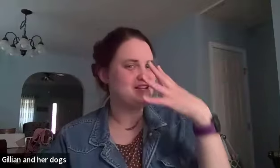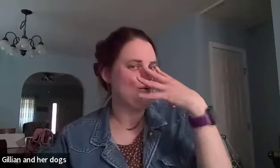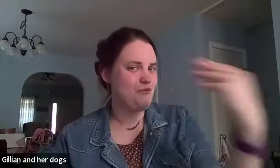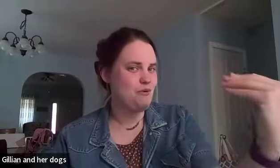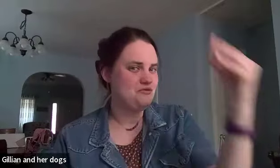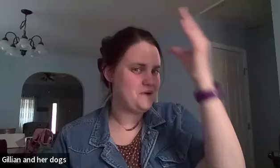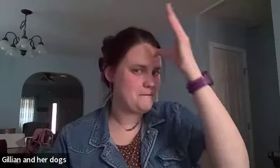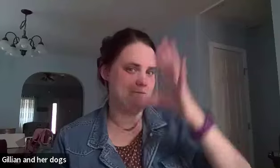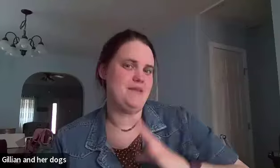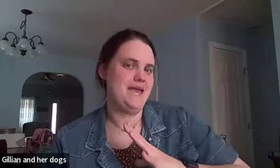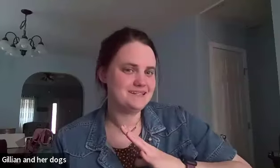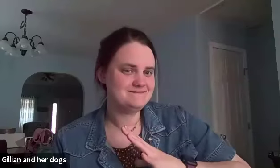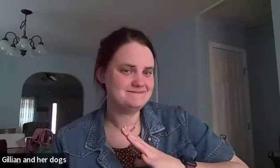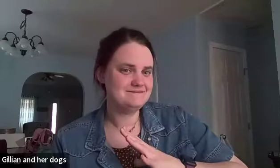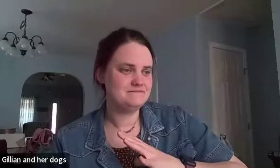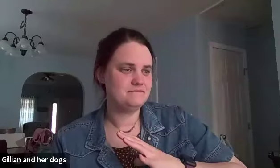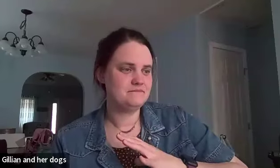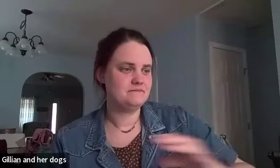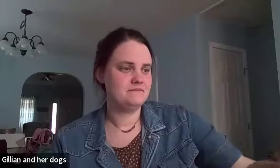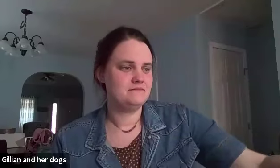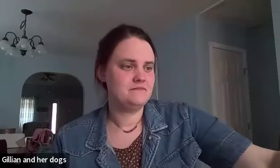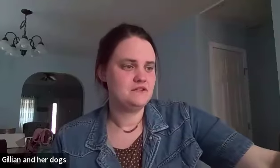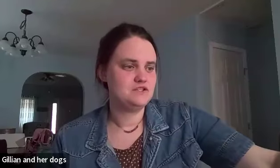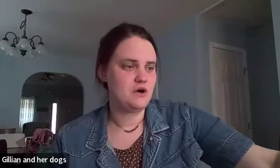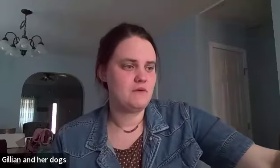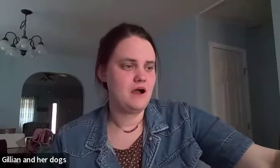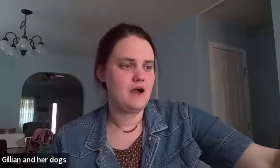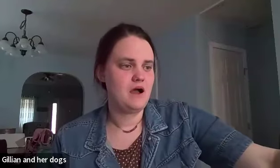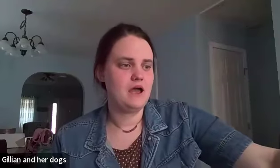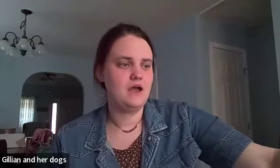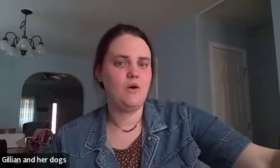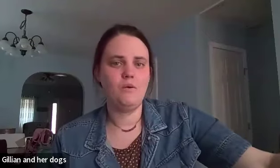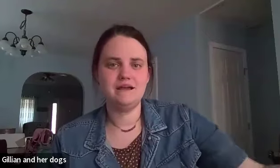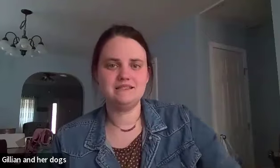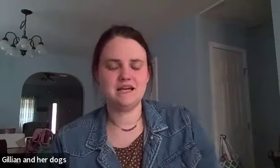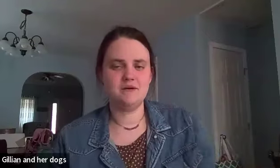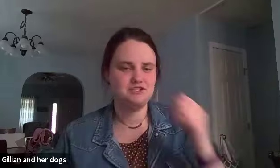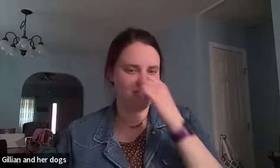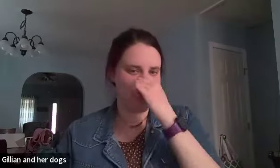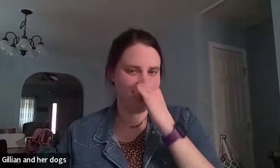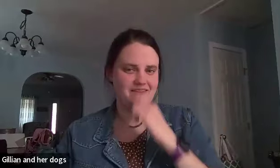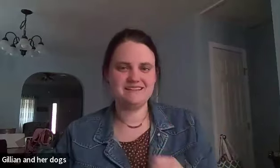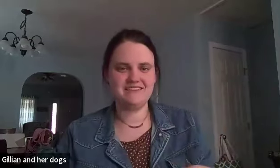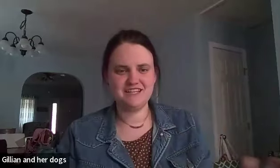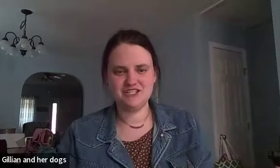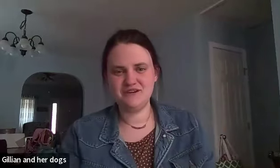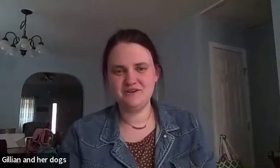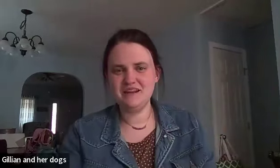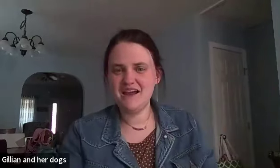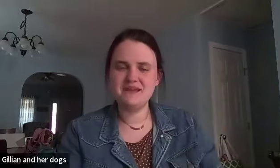literally wolf man. So I always enjoy adding that because I think it's just very cool to have be